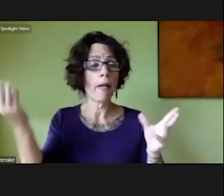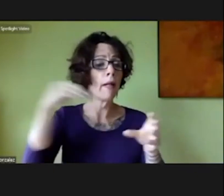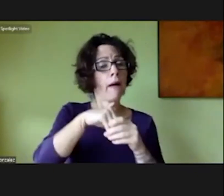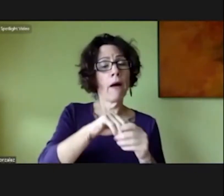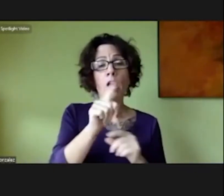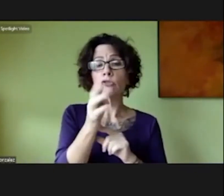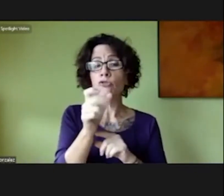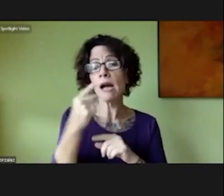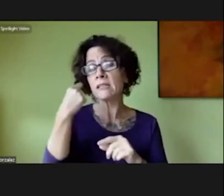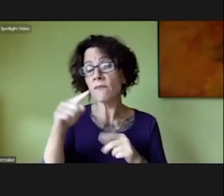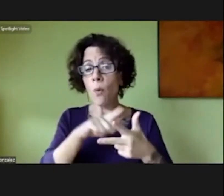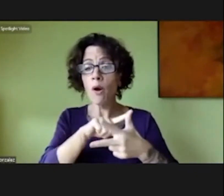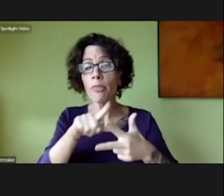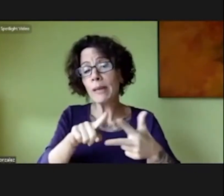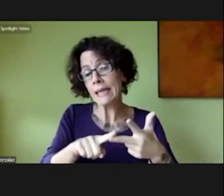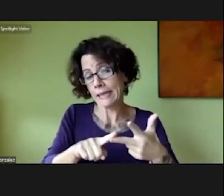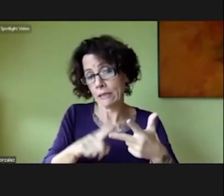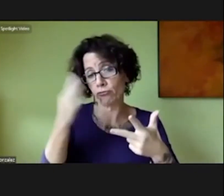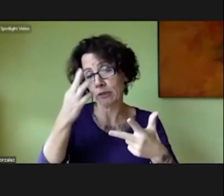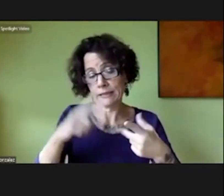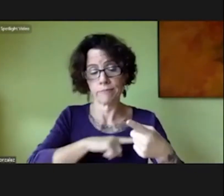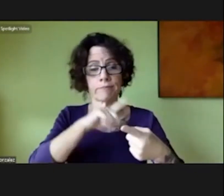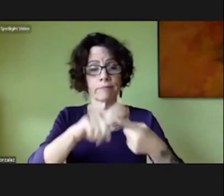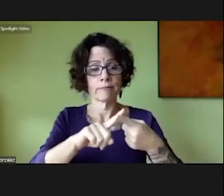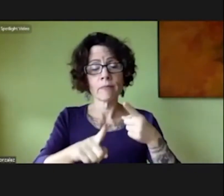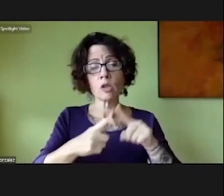be included to be protected.